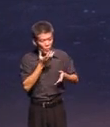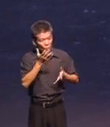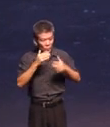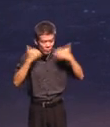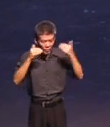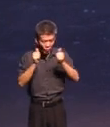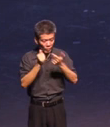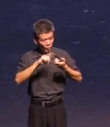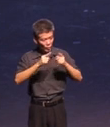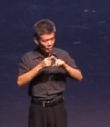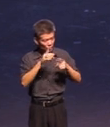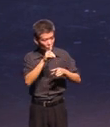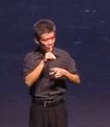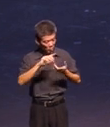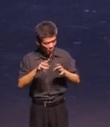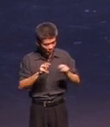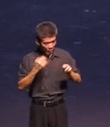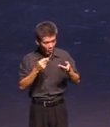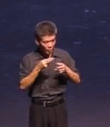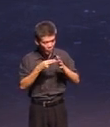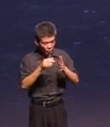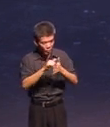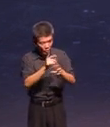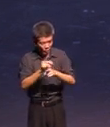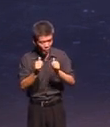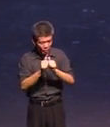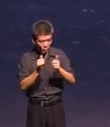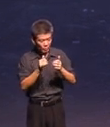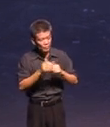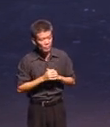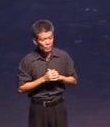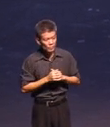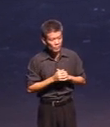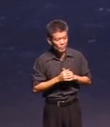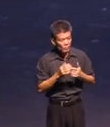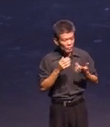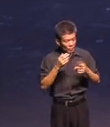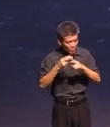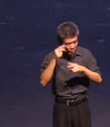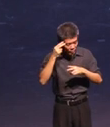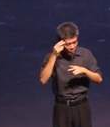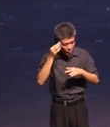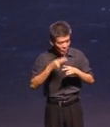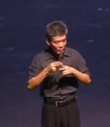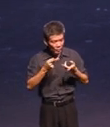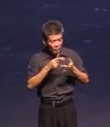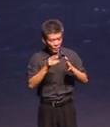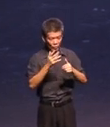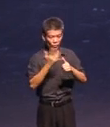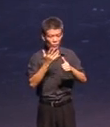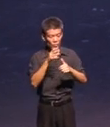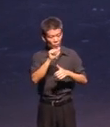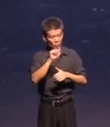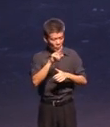smile with a friendly demeanor, and I have short black hair with brown eyes. I would like to officially welcome you to the 5th edition